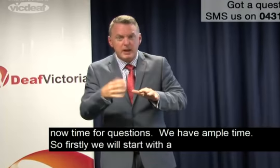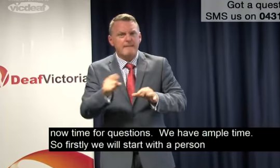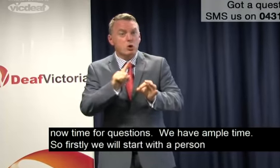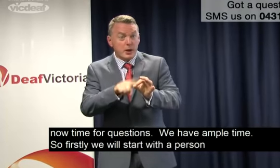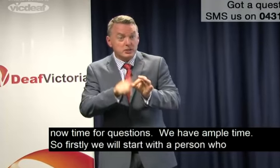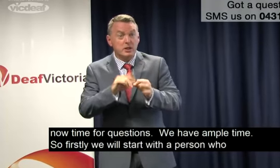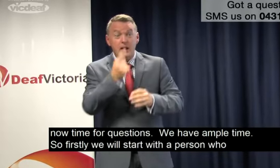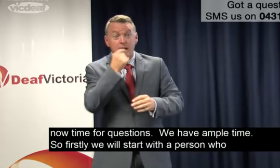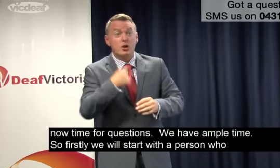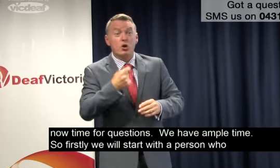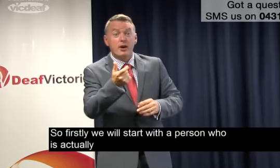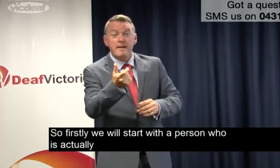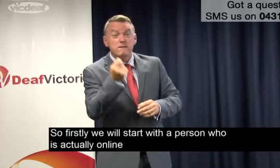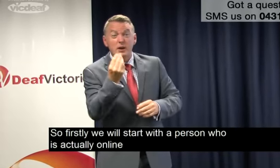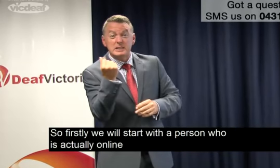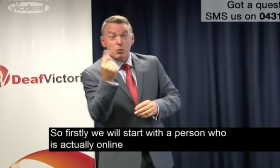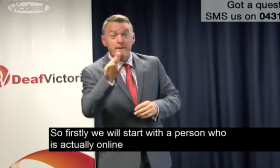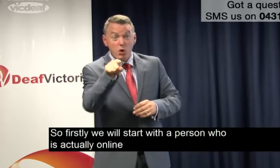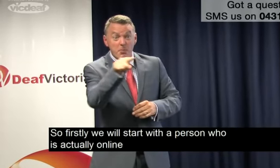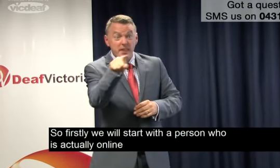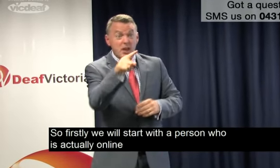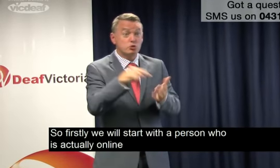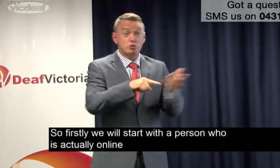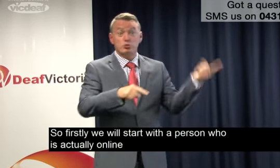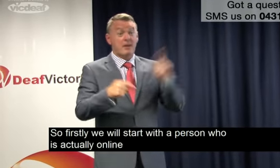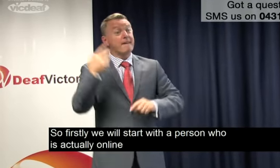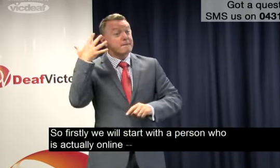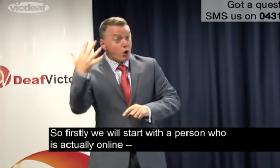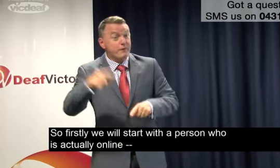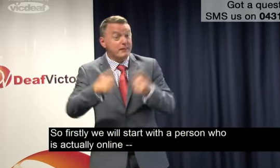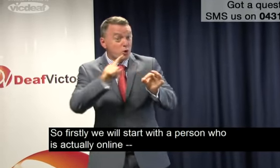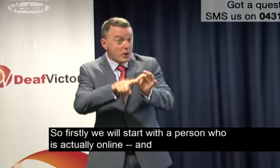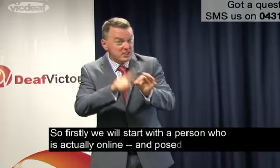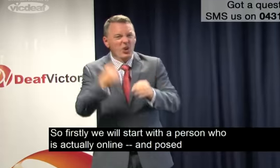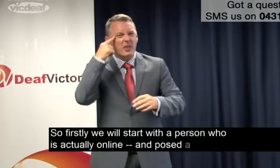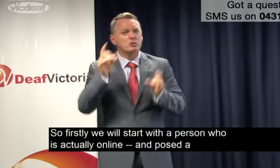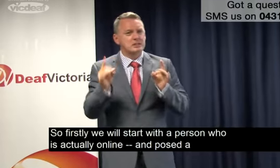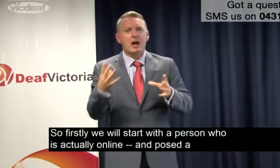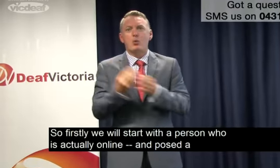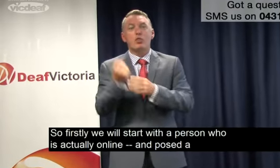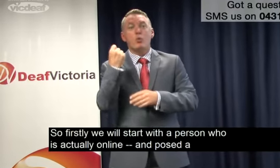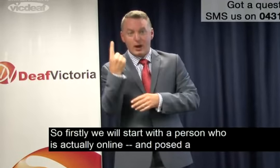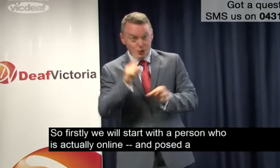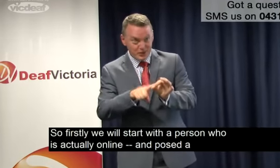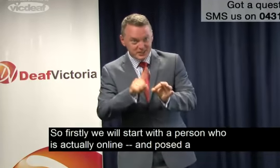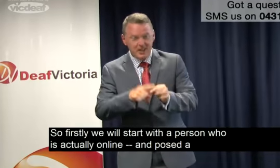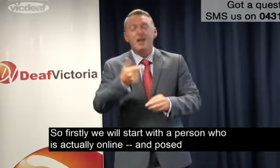stream, and they've actually posed a question. So, can we have someone at the back? There's 5 questions. Okay, we'll start with